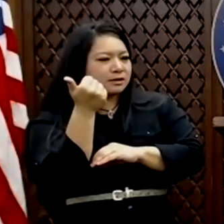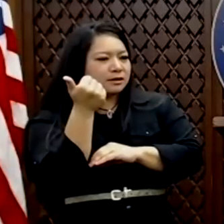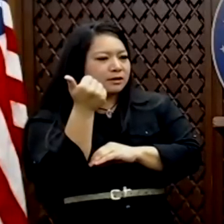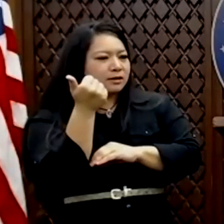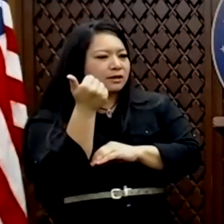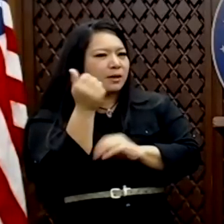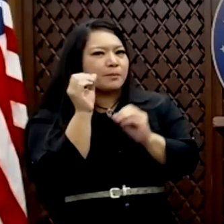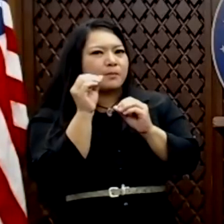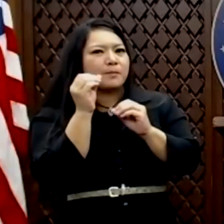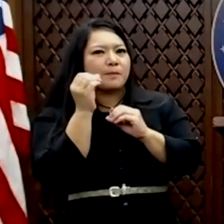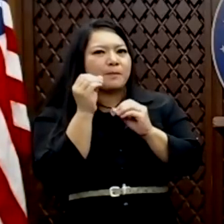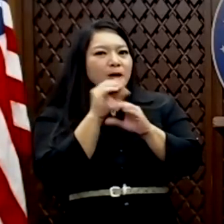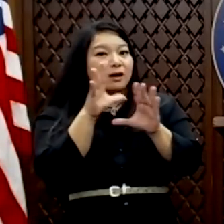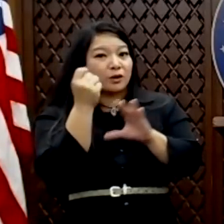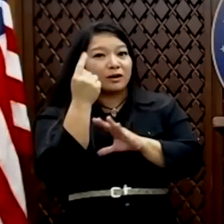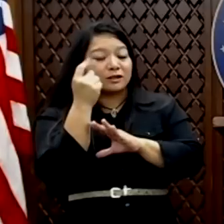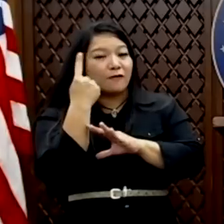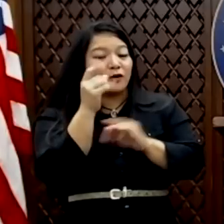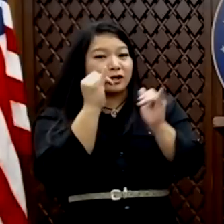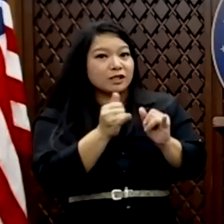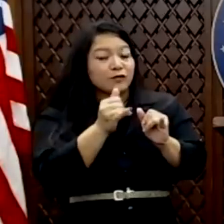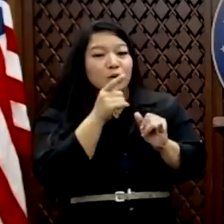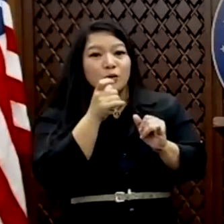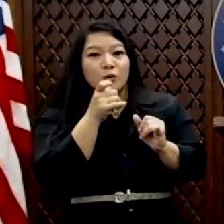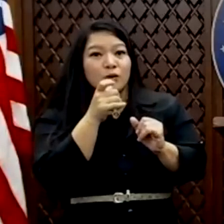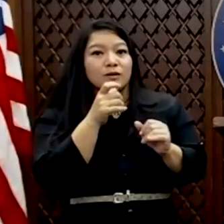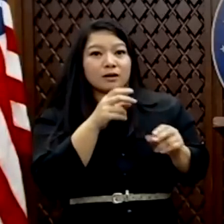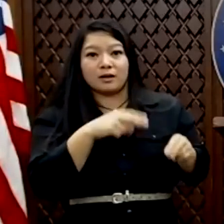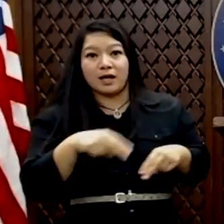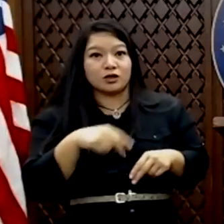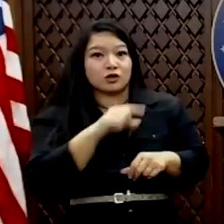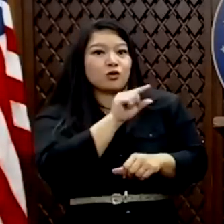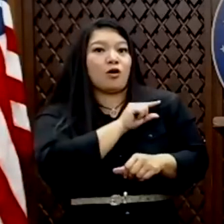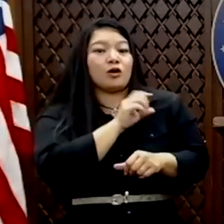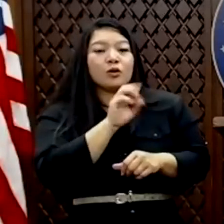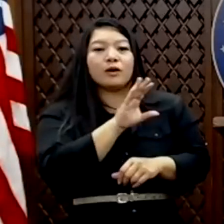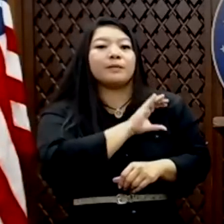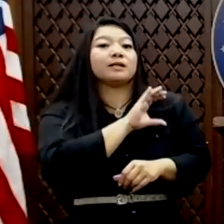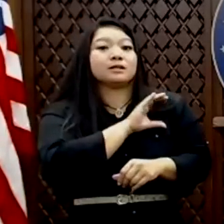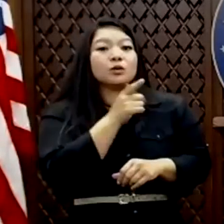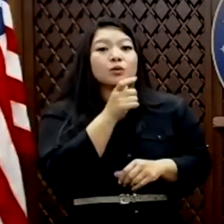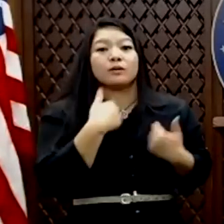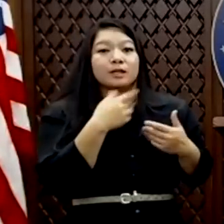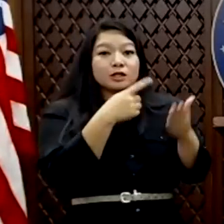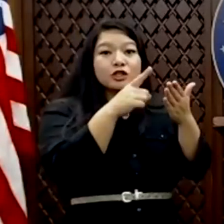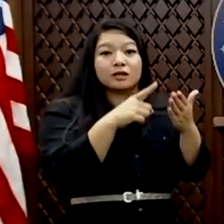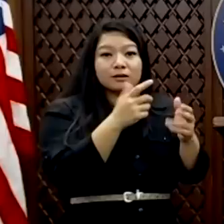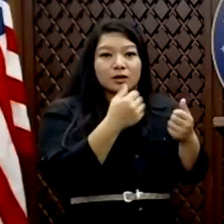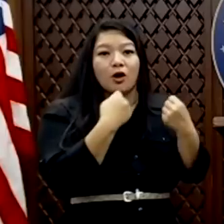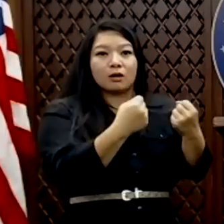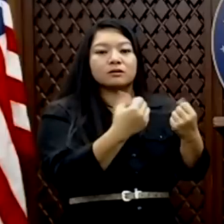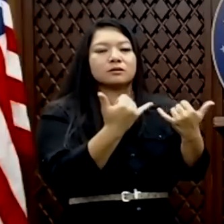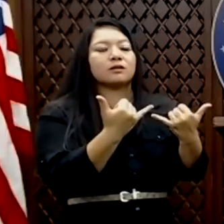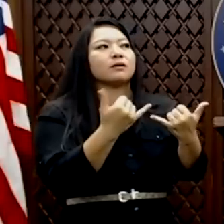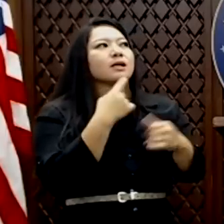be clear to the individual, to either the National Guard or the police officer that would be doing the checkpoint. And as